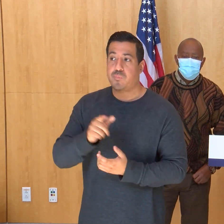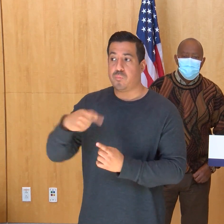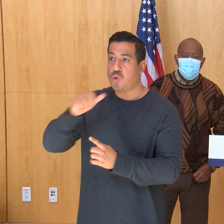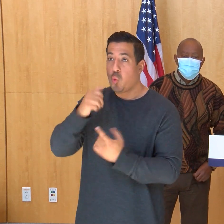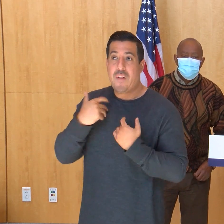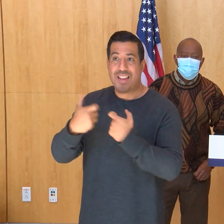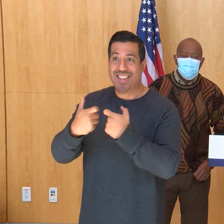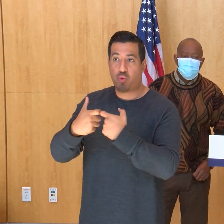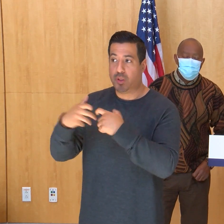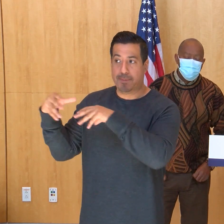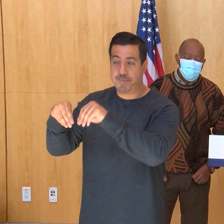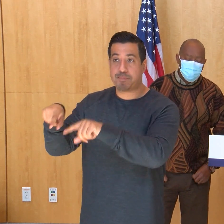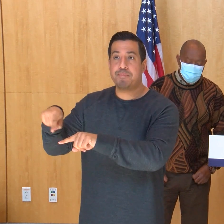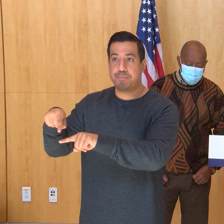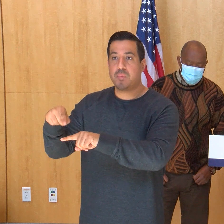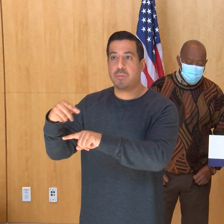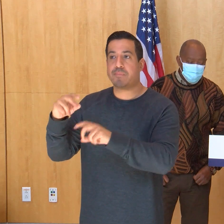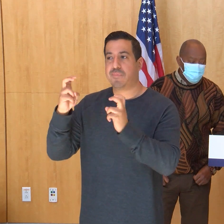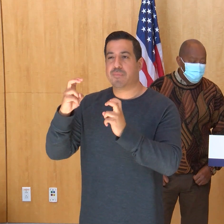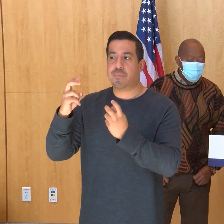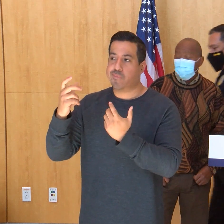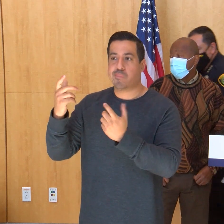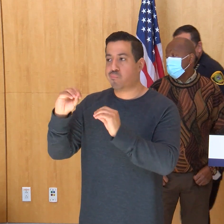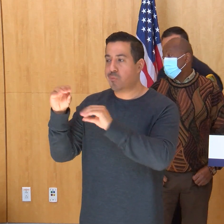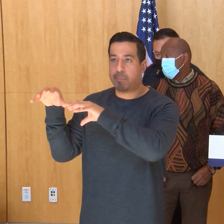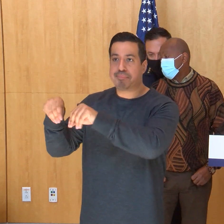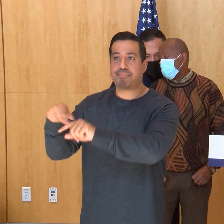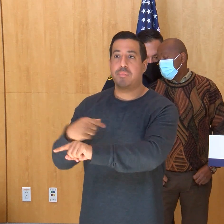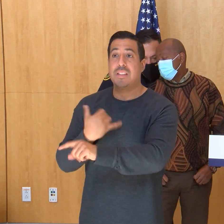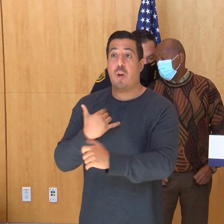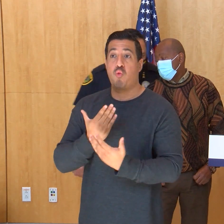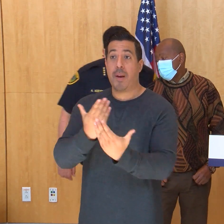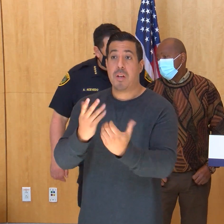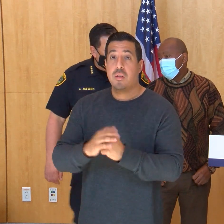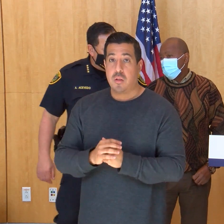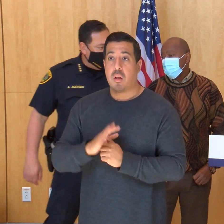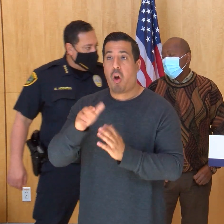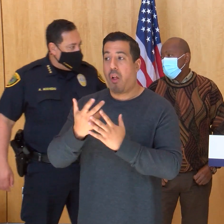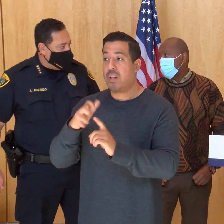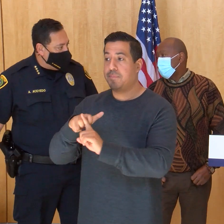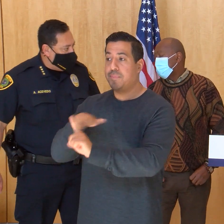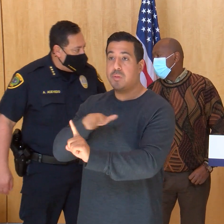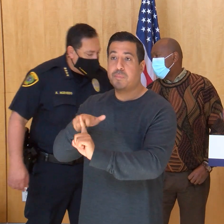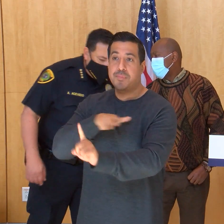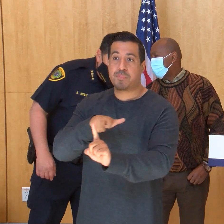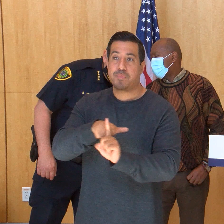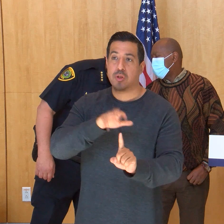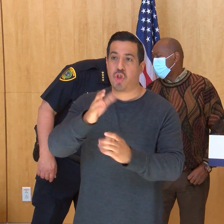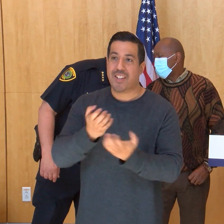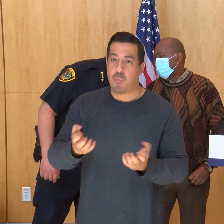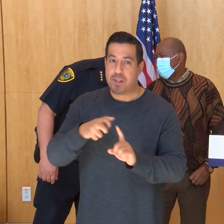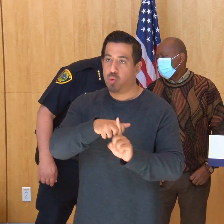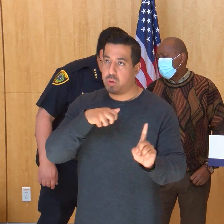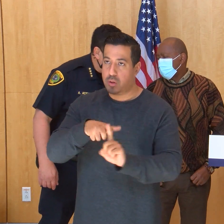have electricity, that are part of the blackouts at this moment, what I recommend is that you unplug all your devices. Okay, when the power comes